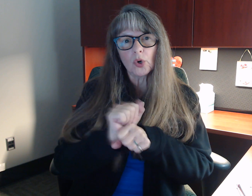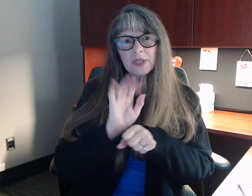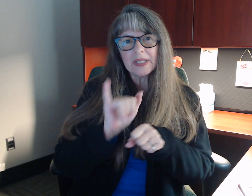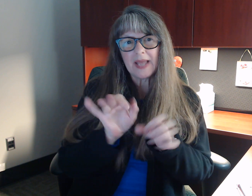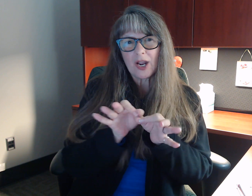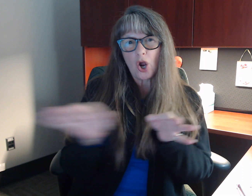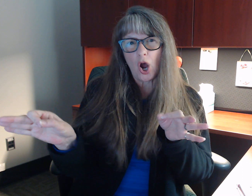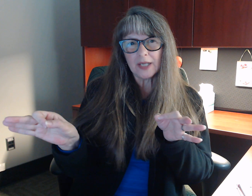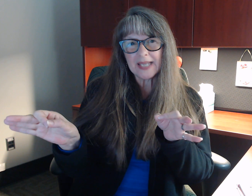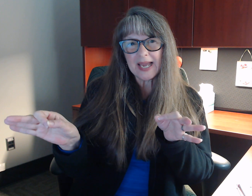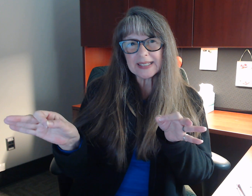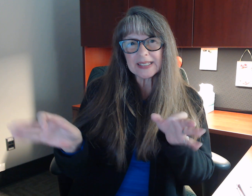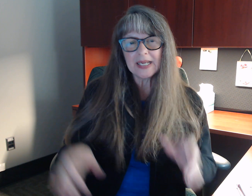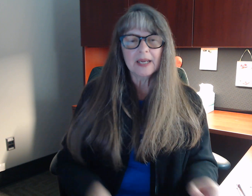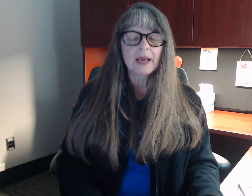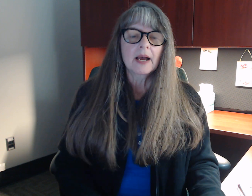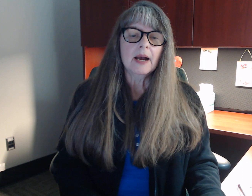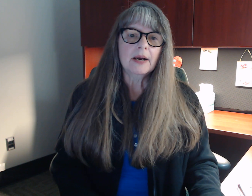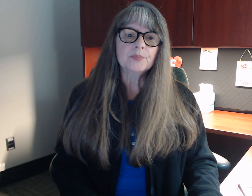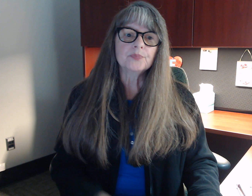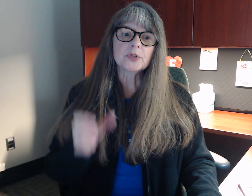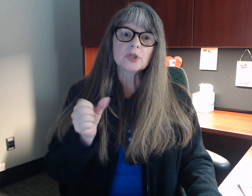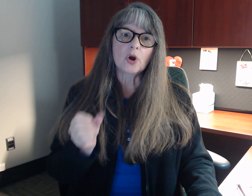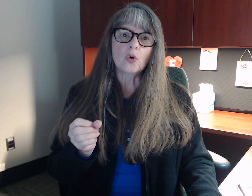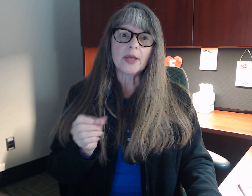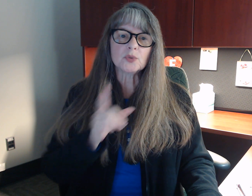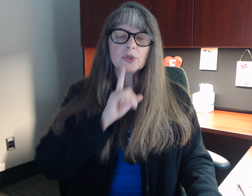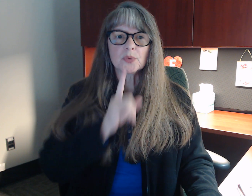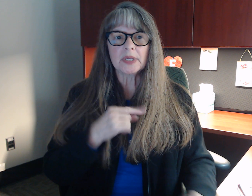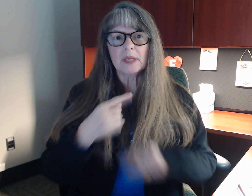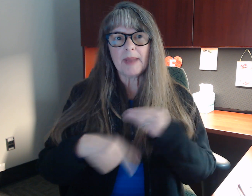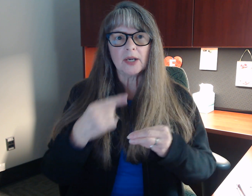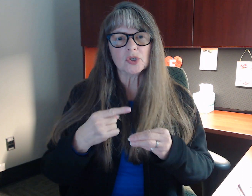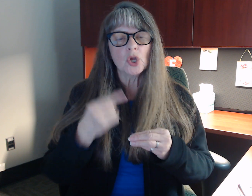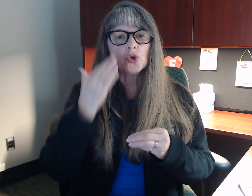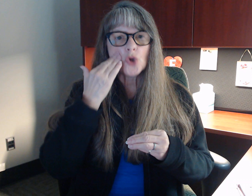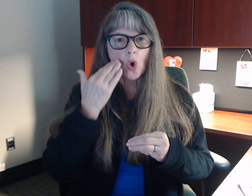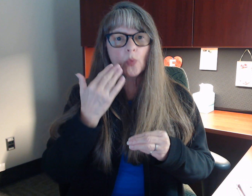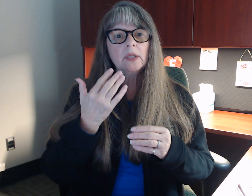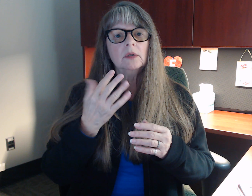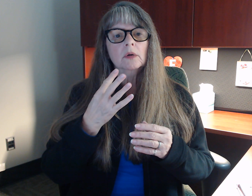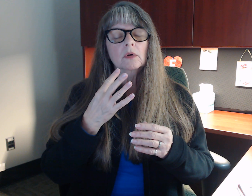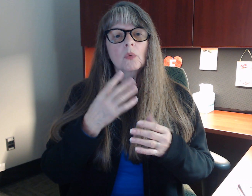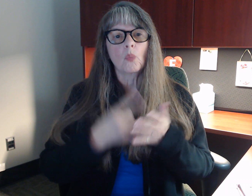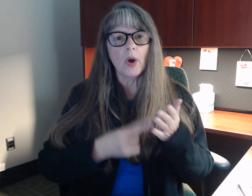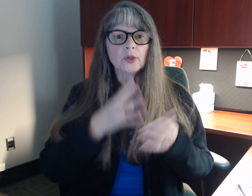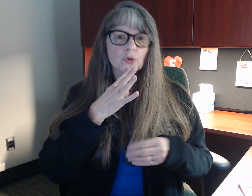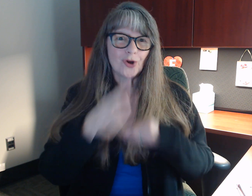in that context. So that's what's really about, is knowing what you're talking